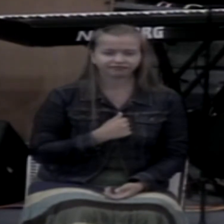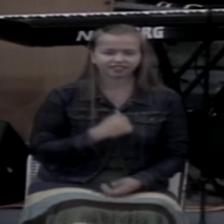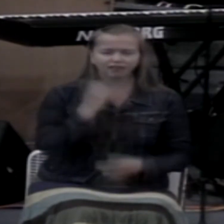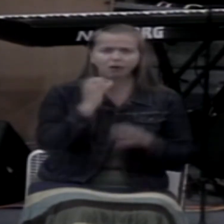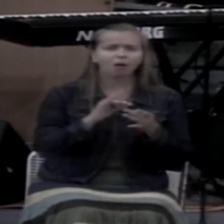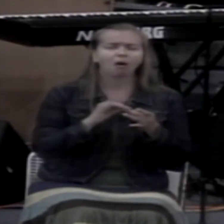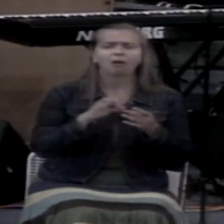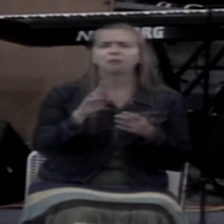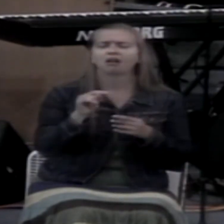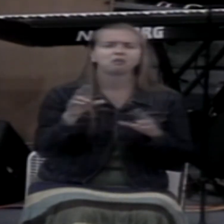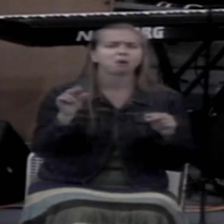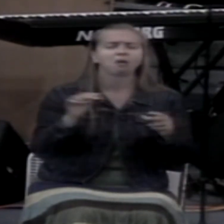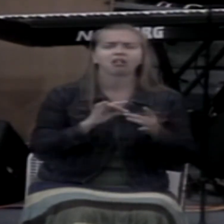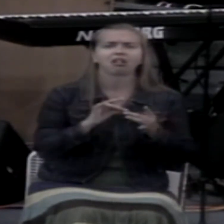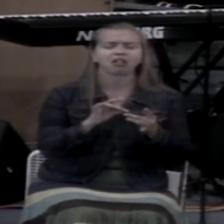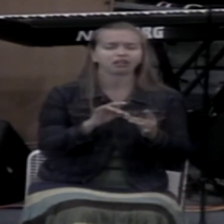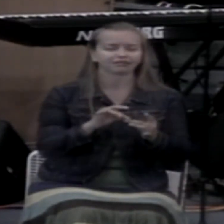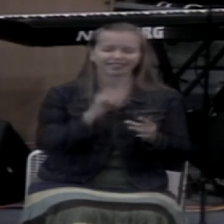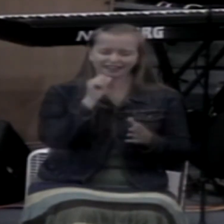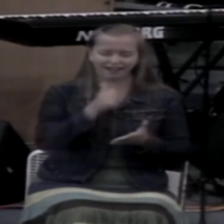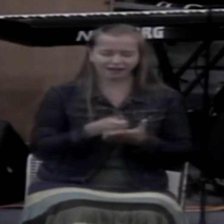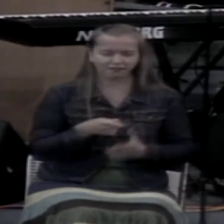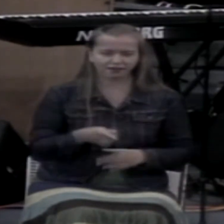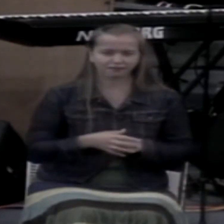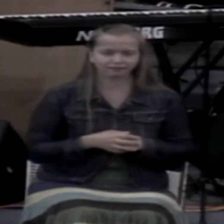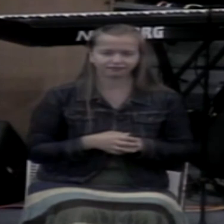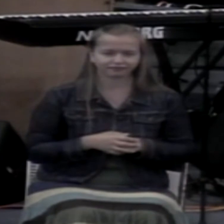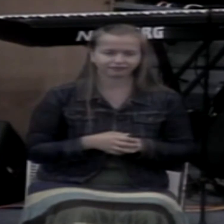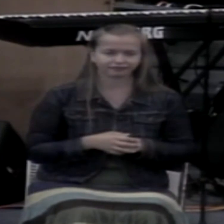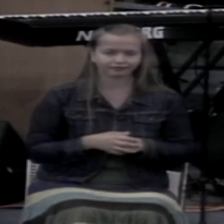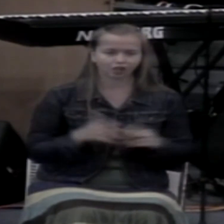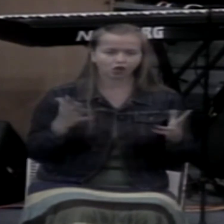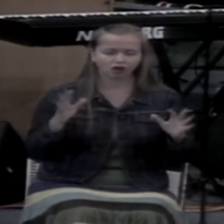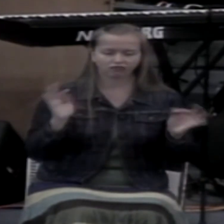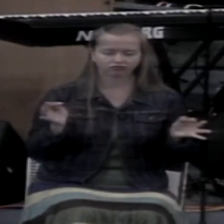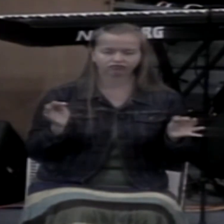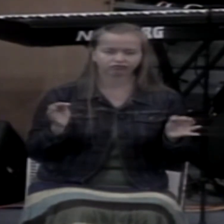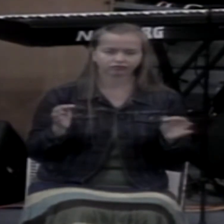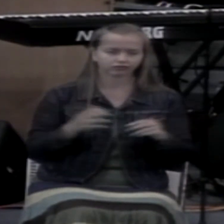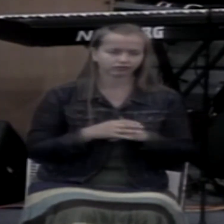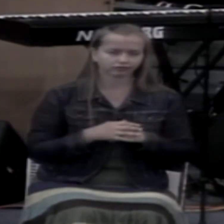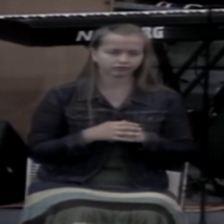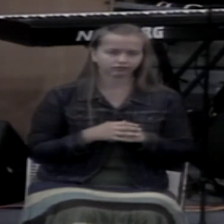And he went to the cross, not defending himself.